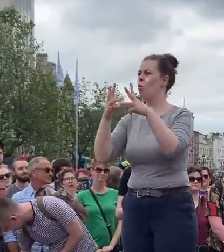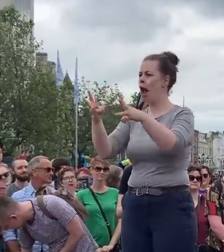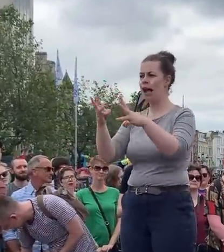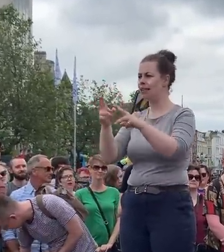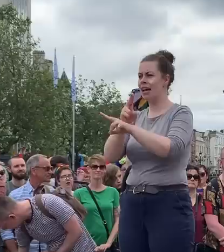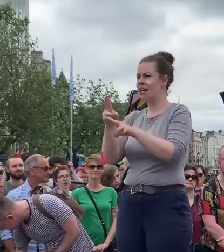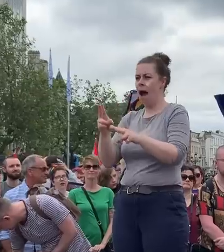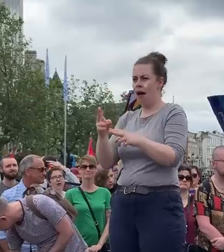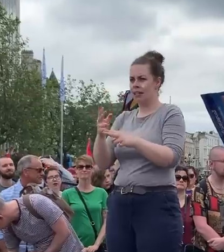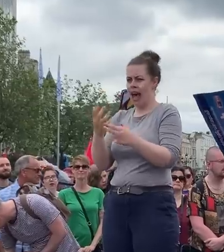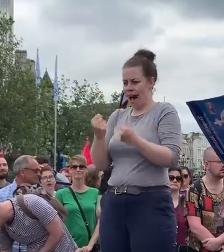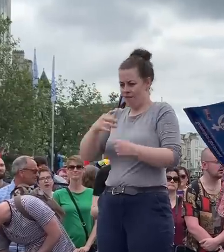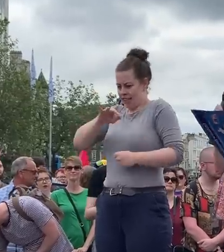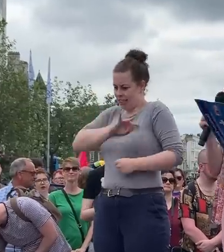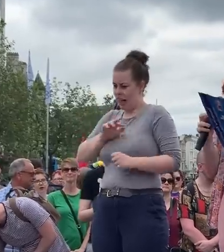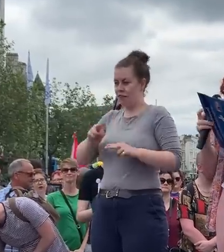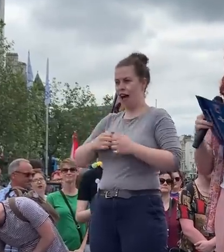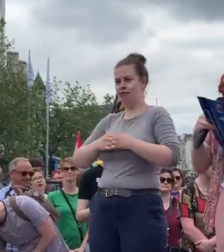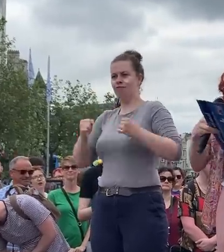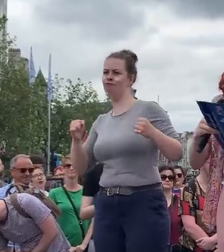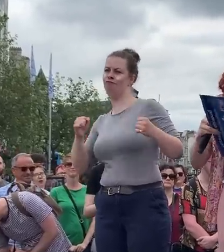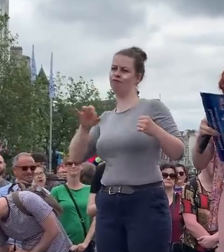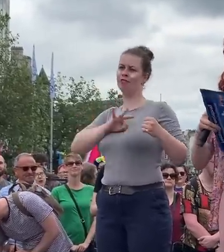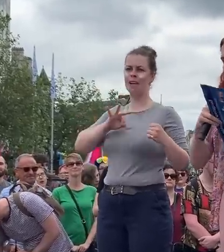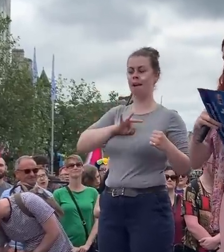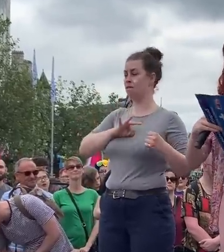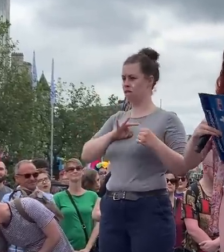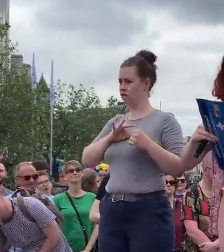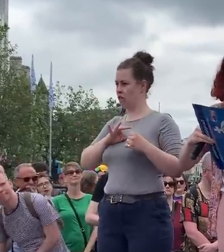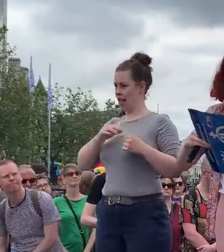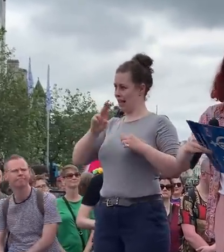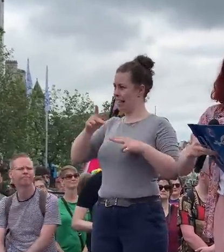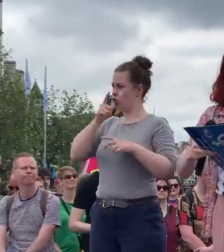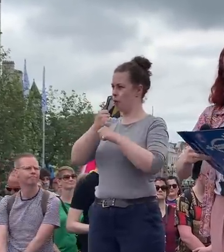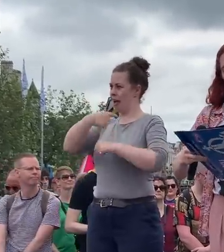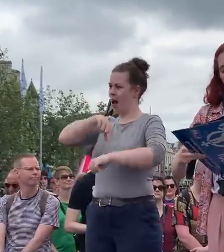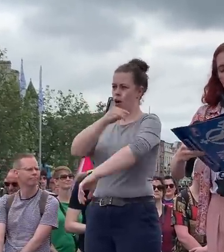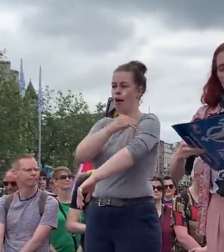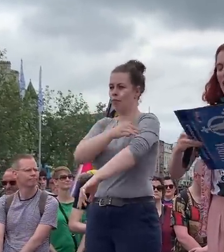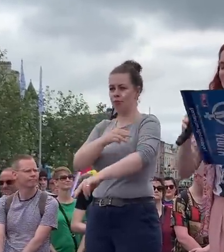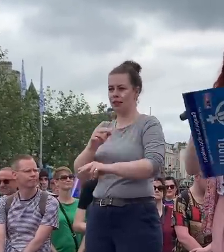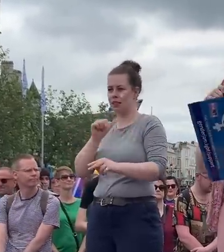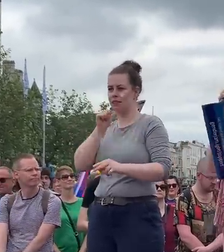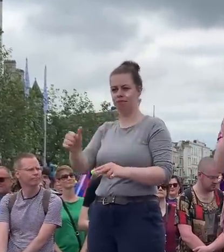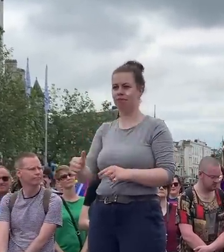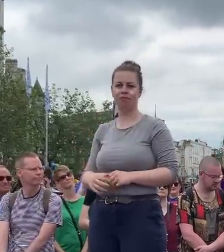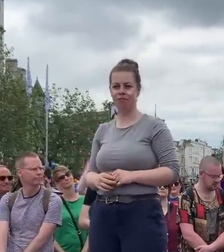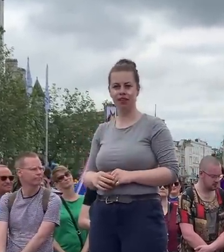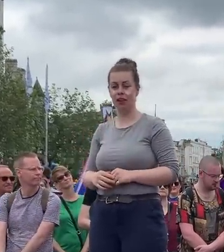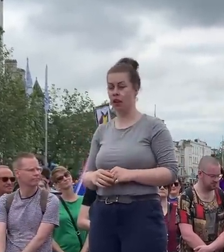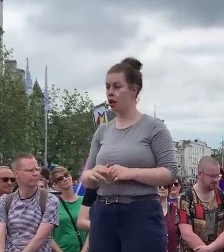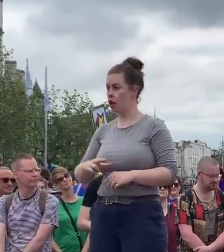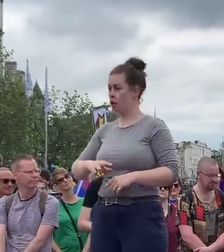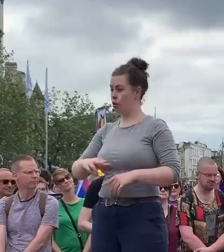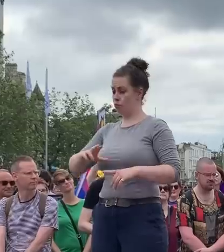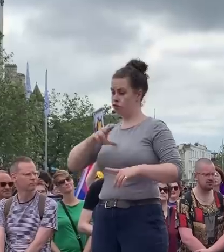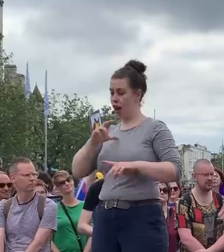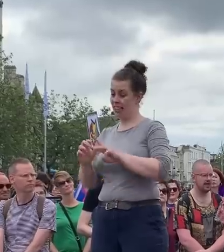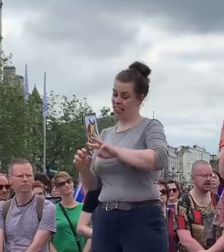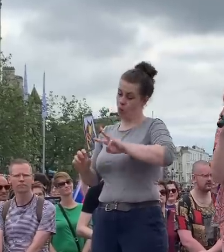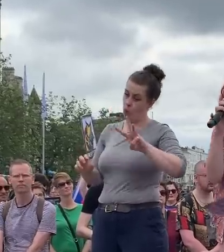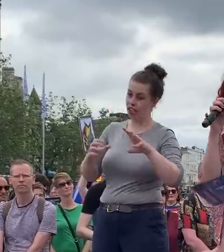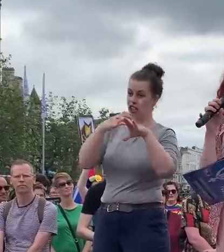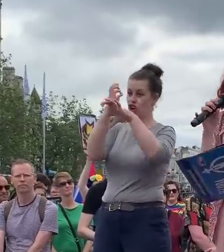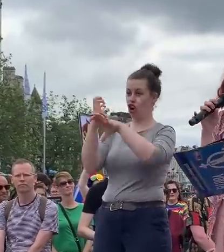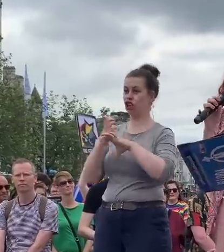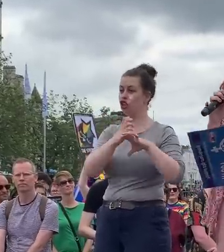been given space in Pride to raise our issues. Prides across Western capitalist